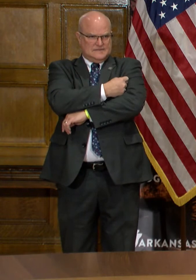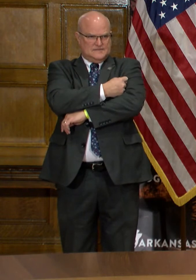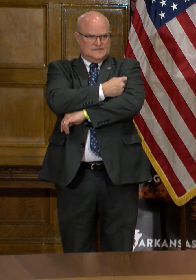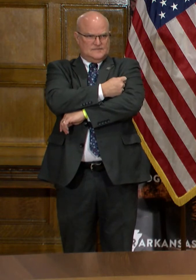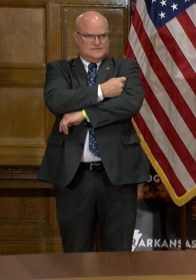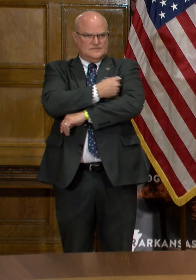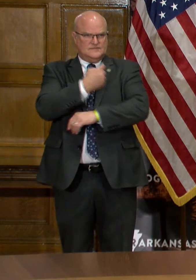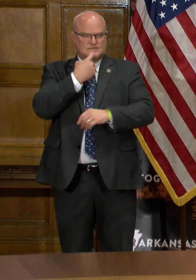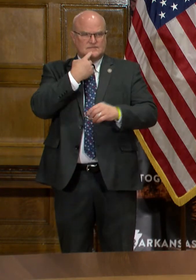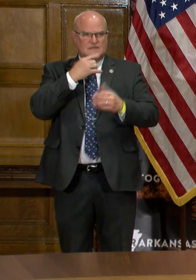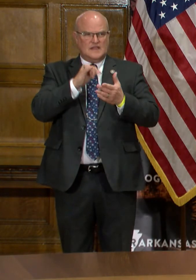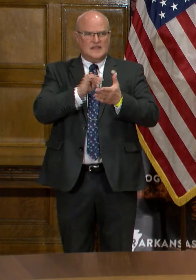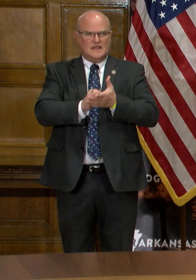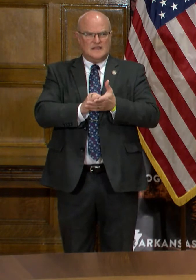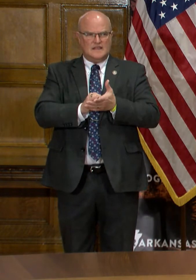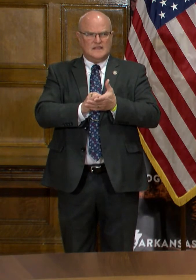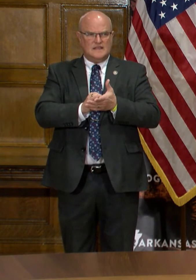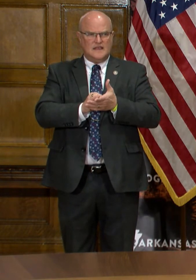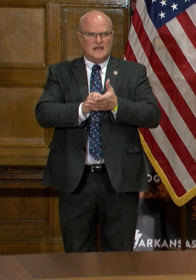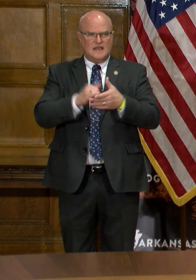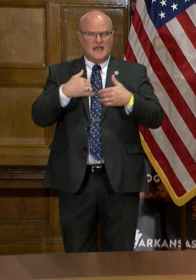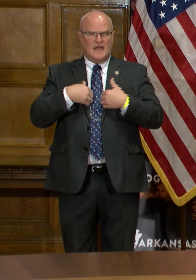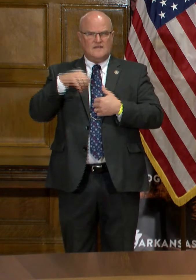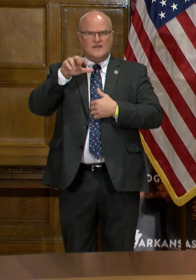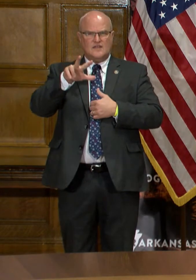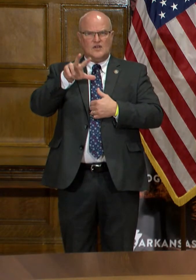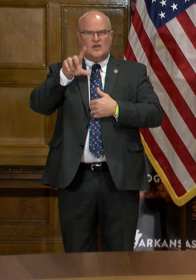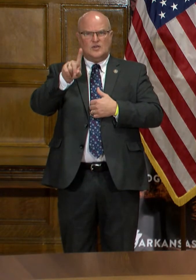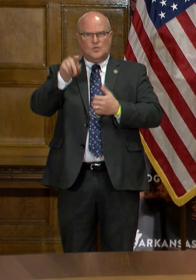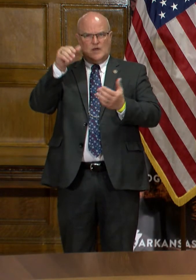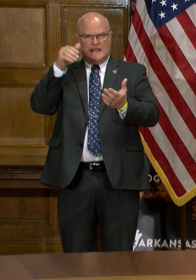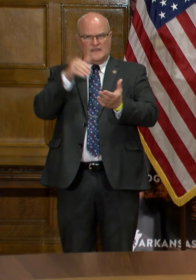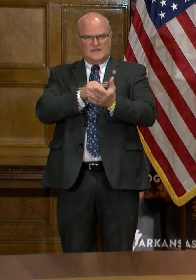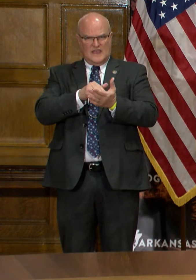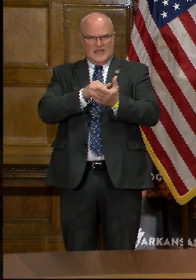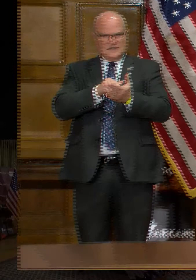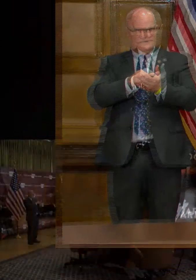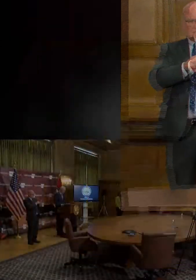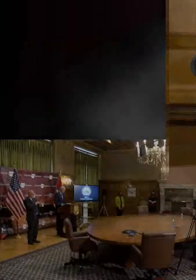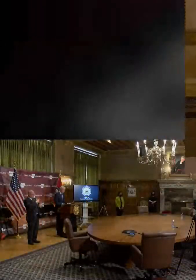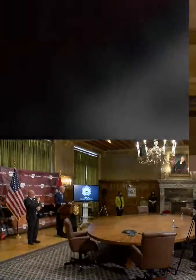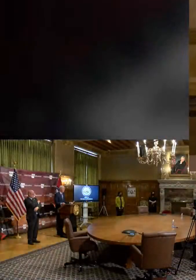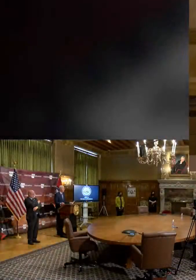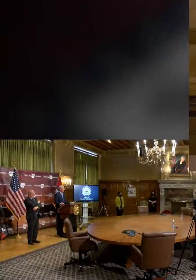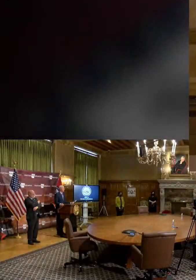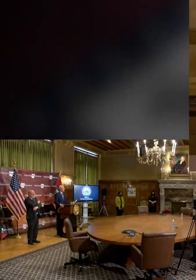you said we've gotten 31,000 of those doses, I think.